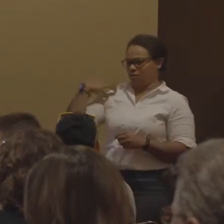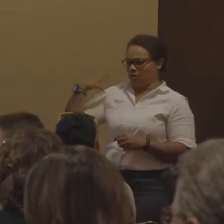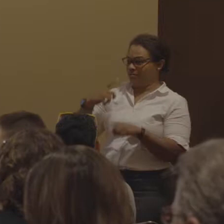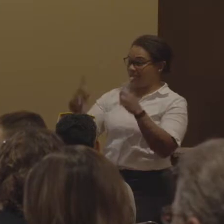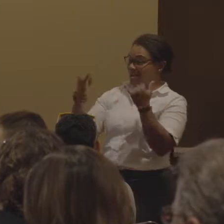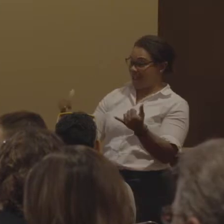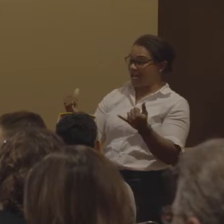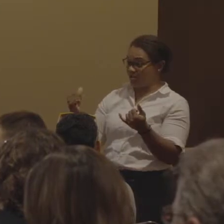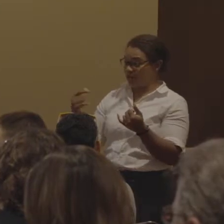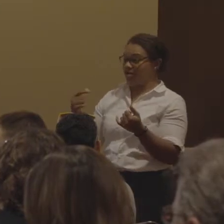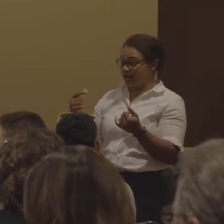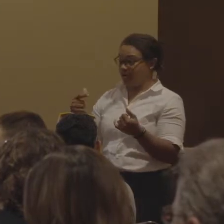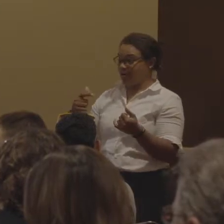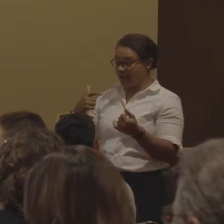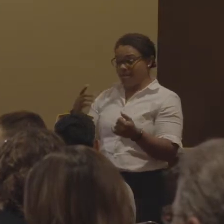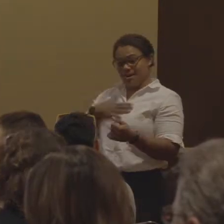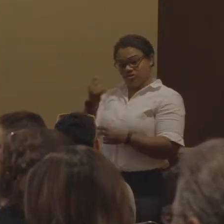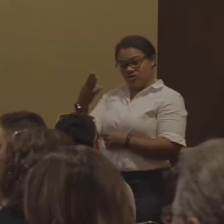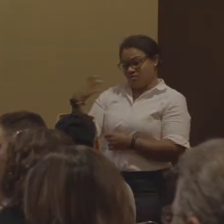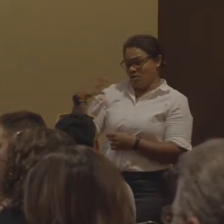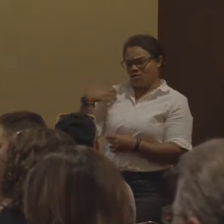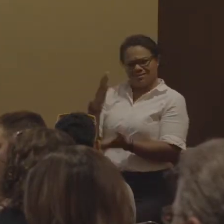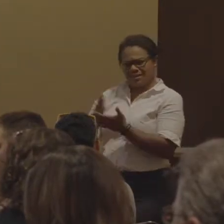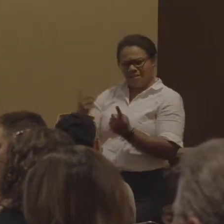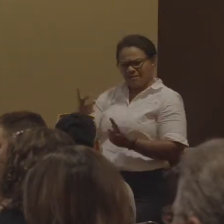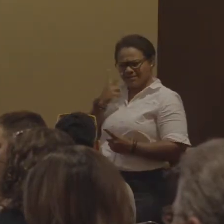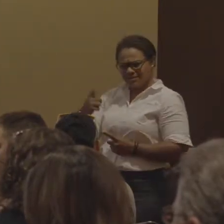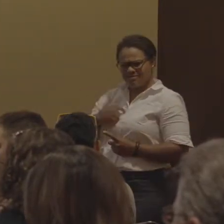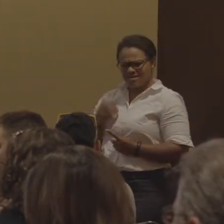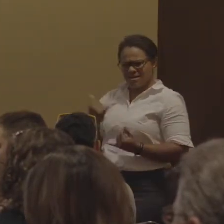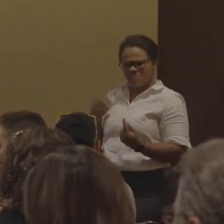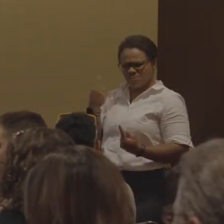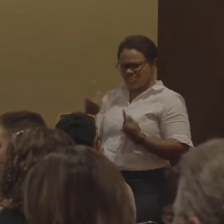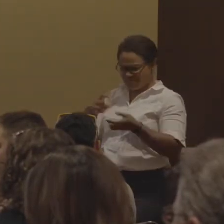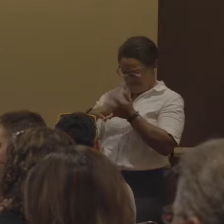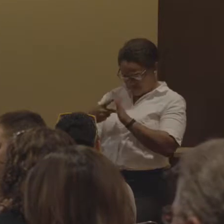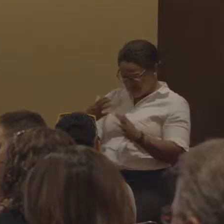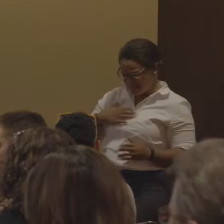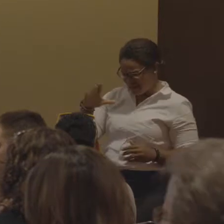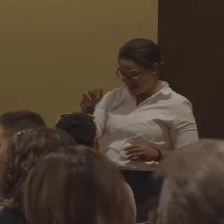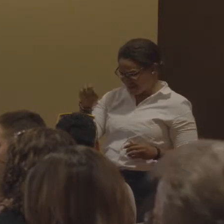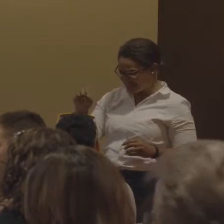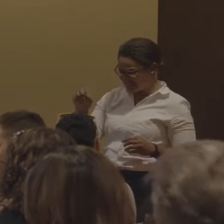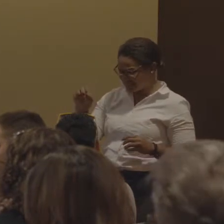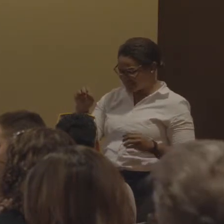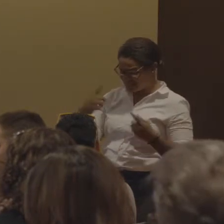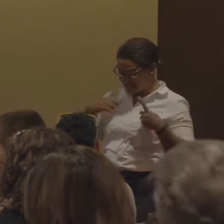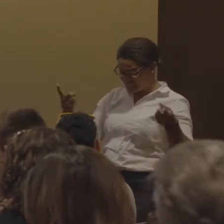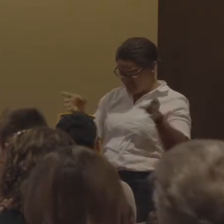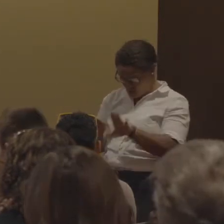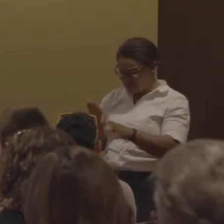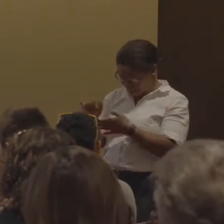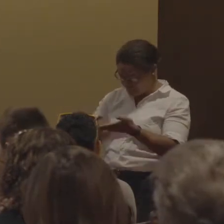since I'm a job coach. Stop coming to see me. Does that mean my case is successfully